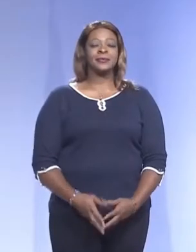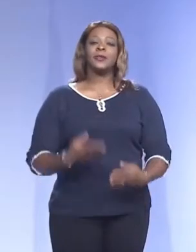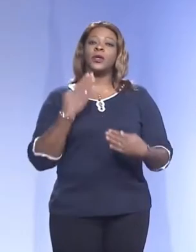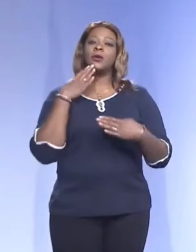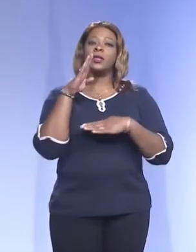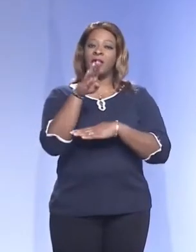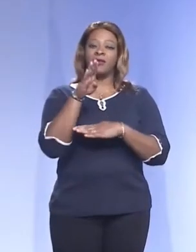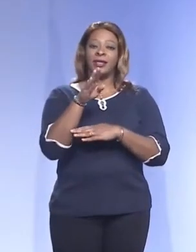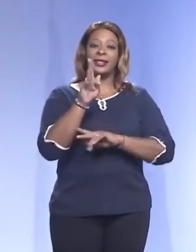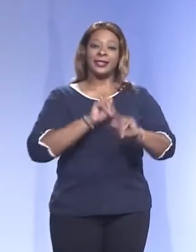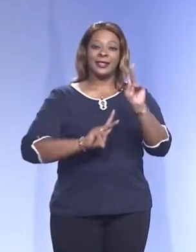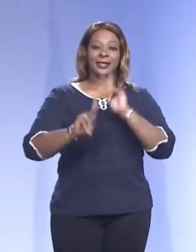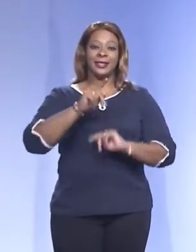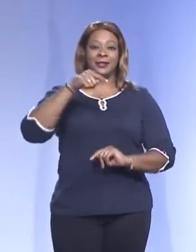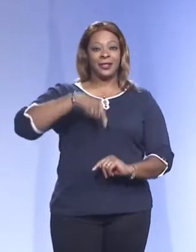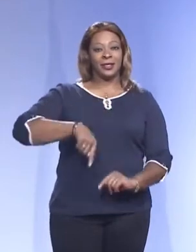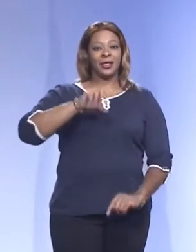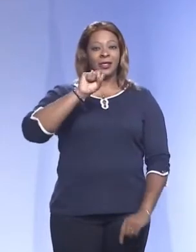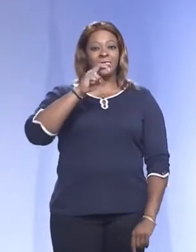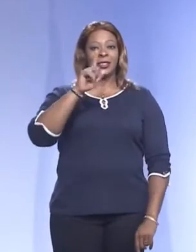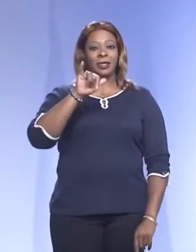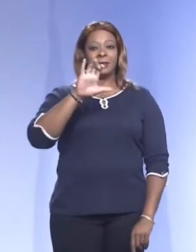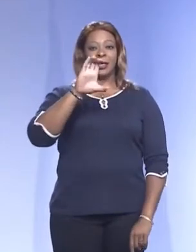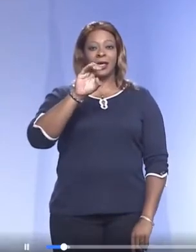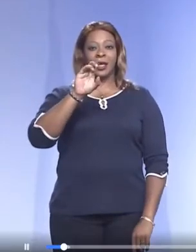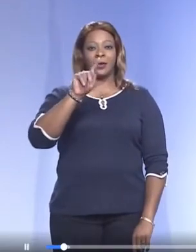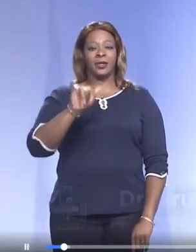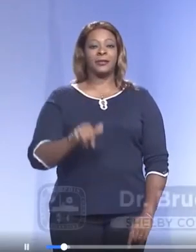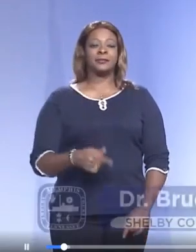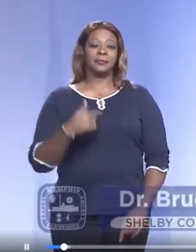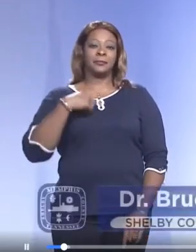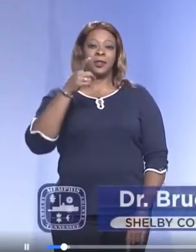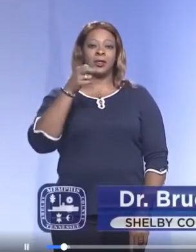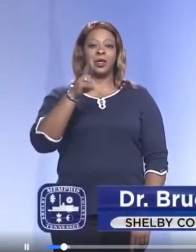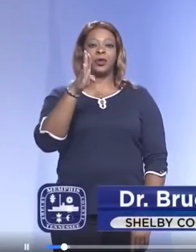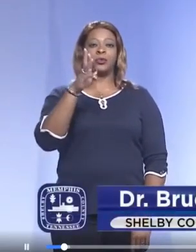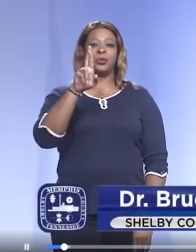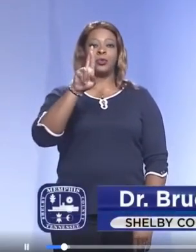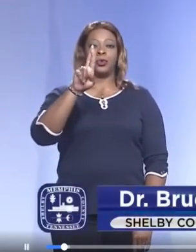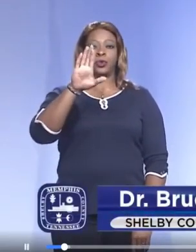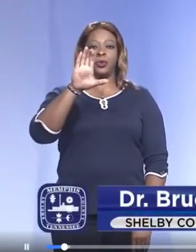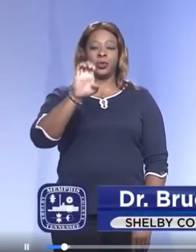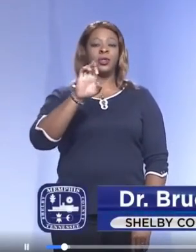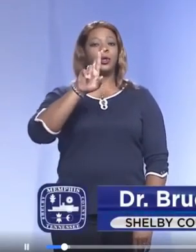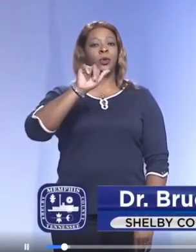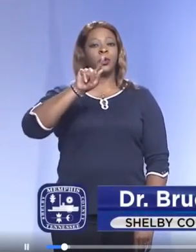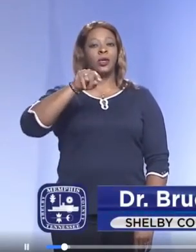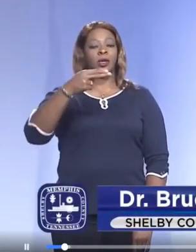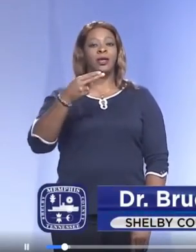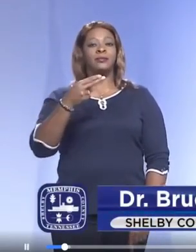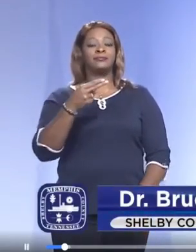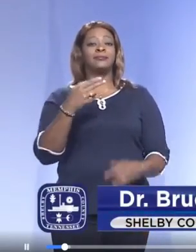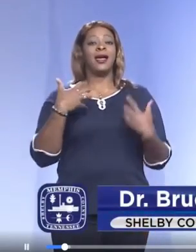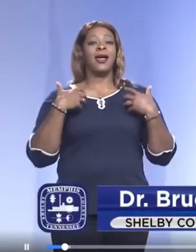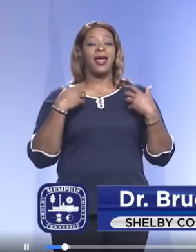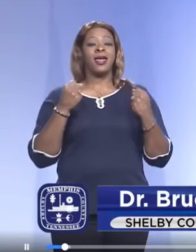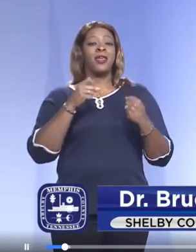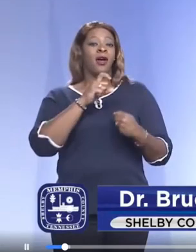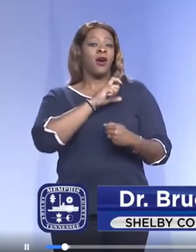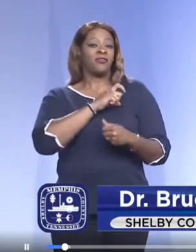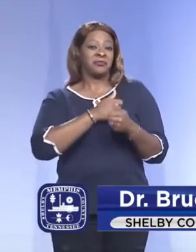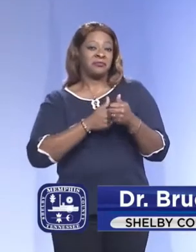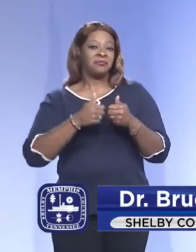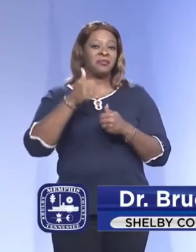Good afternoon, citizens of Shelby County. I'm Dr. Bruce Randolph. I'm the health officer for Shelby County Health